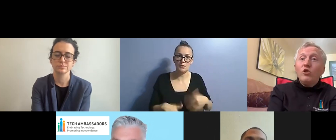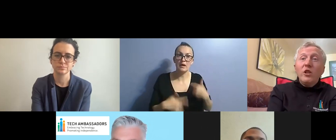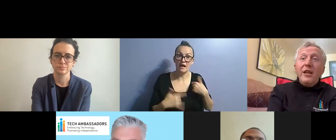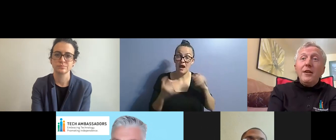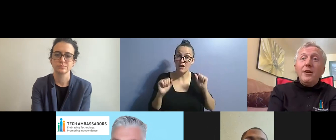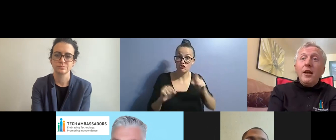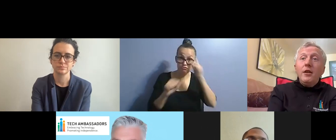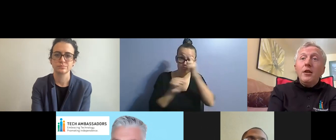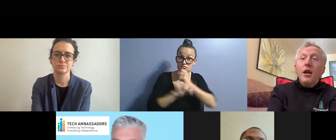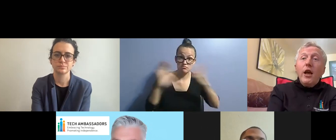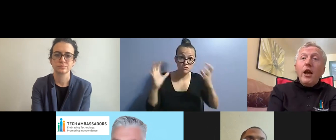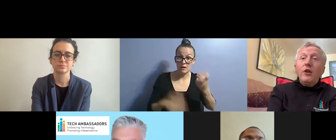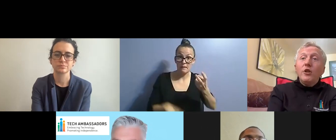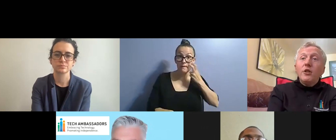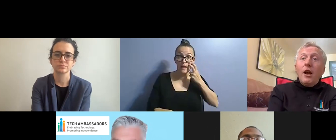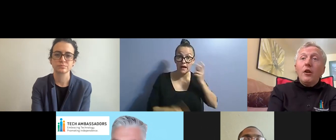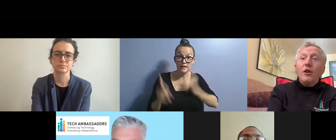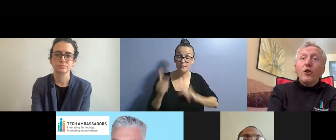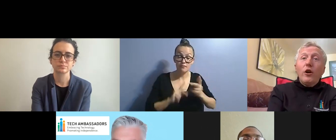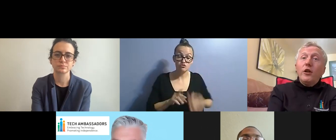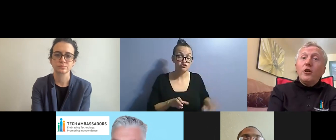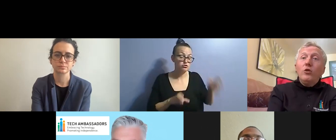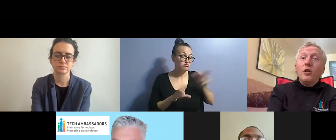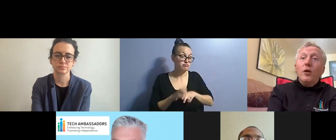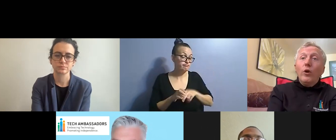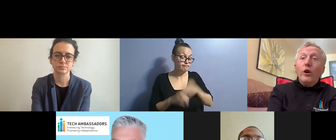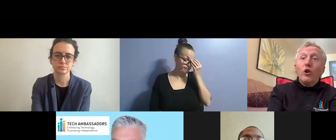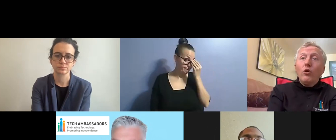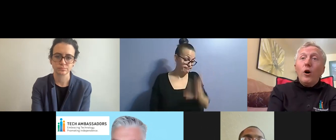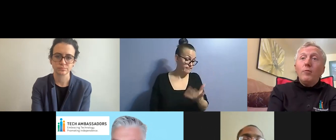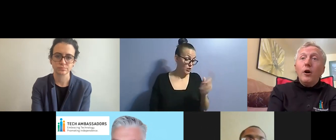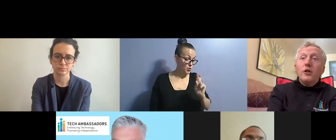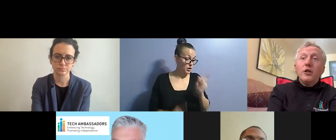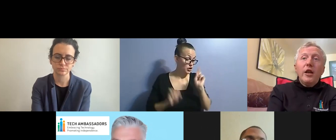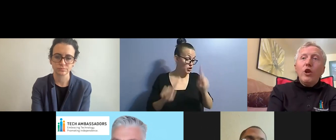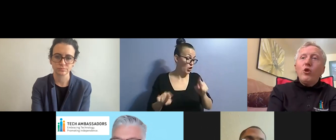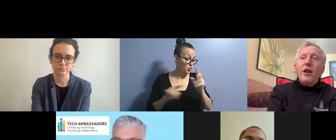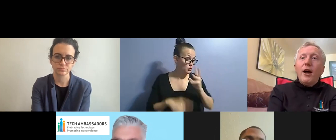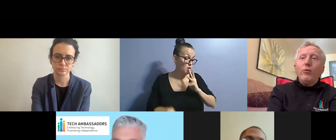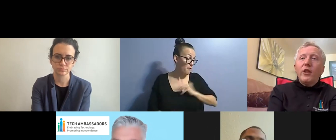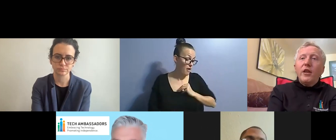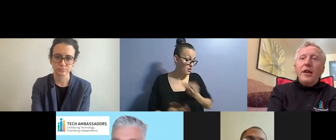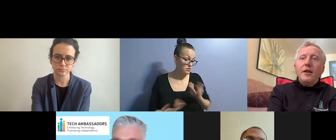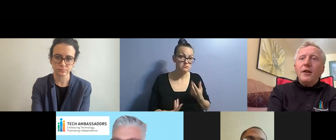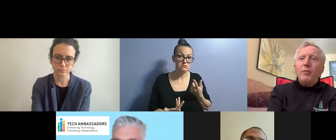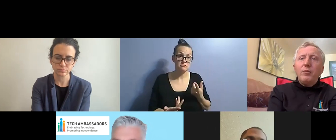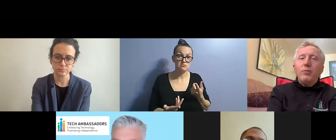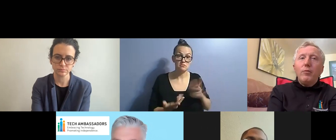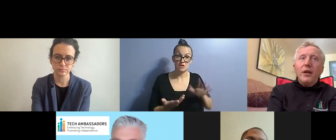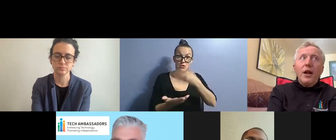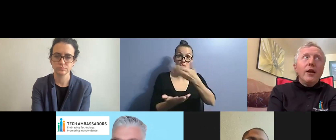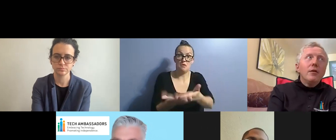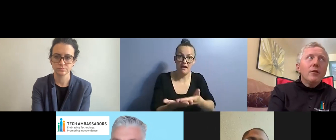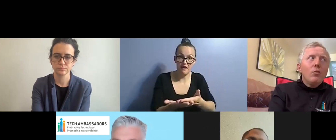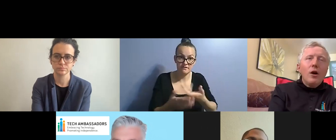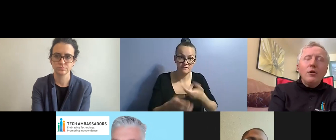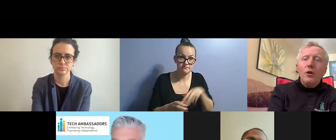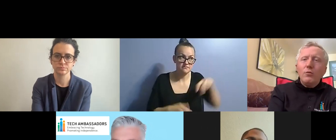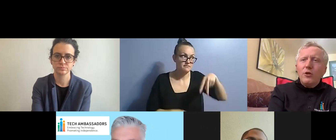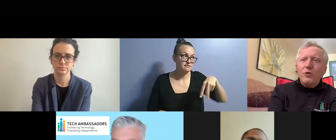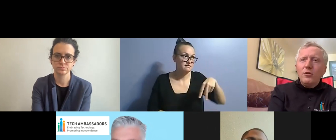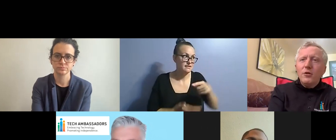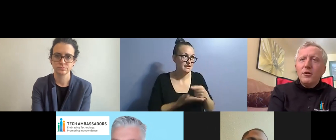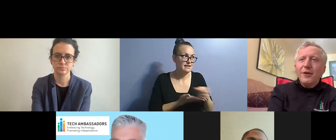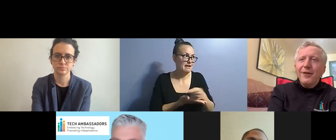people just getting in and just telling the car to go somewhere. Go to Walmart. You get out with the cane, and the people be like, "What